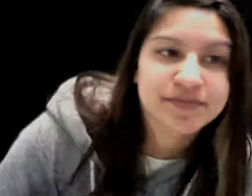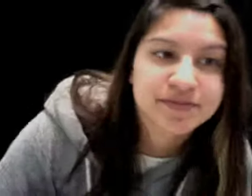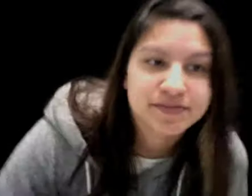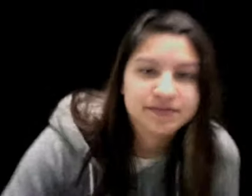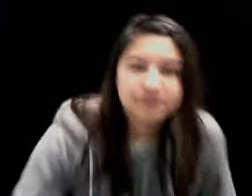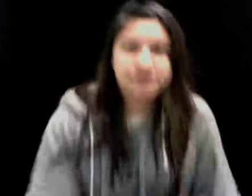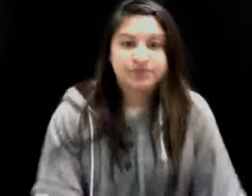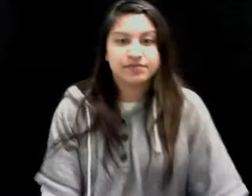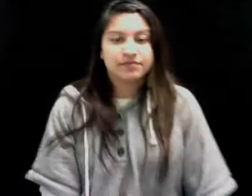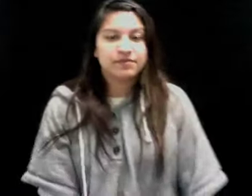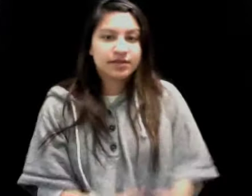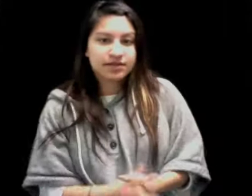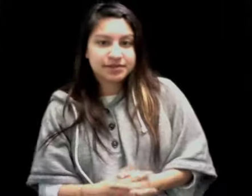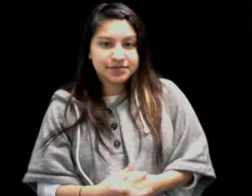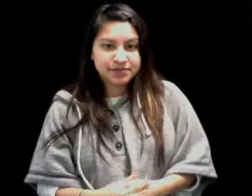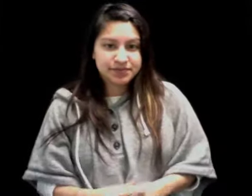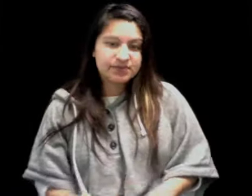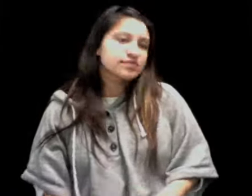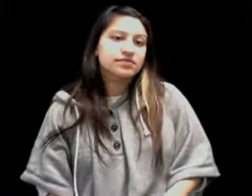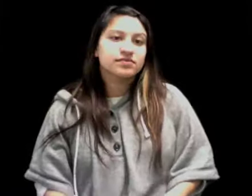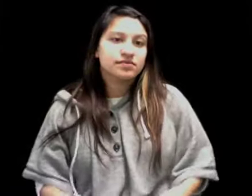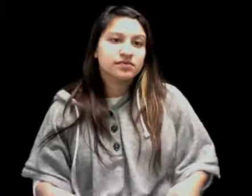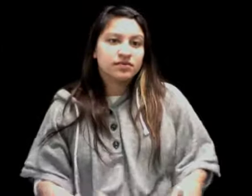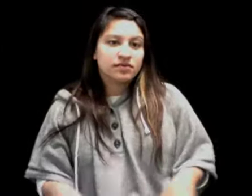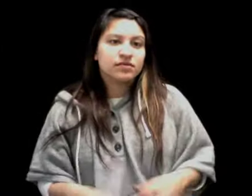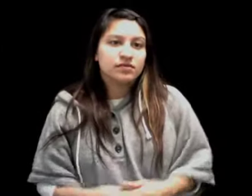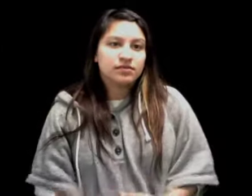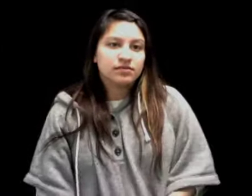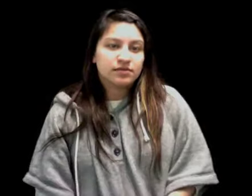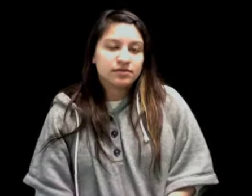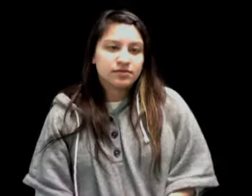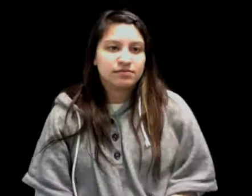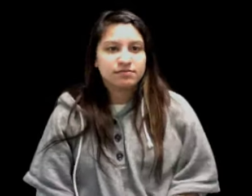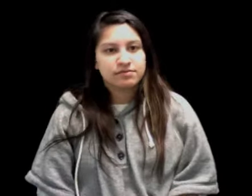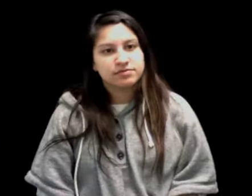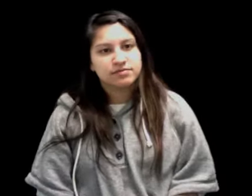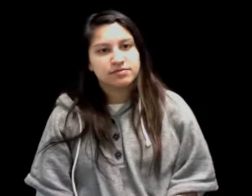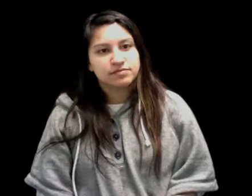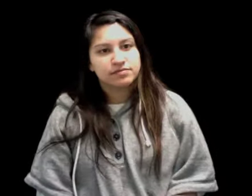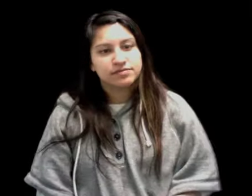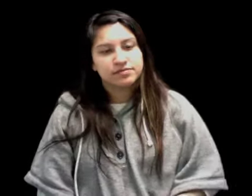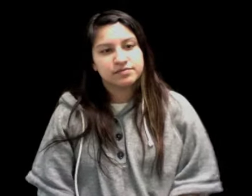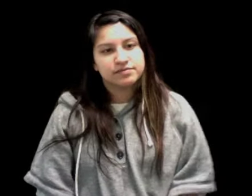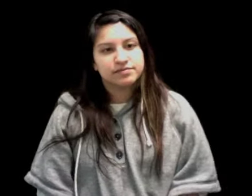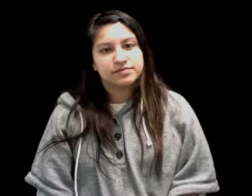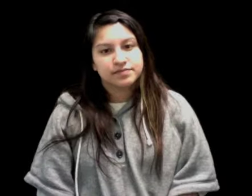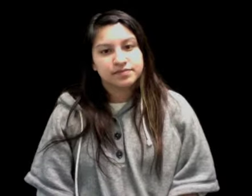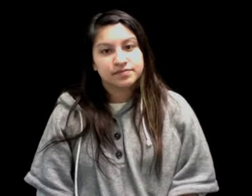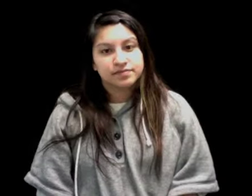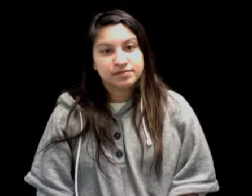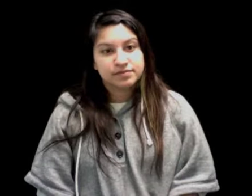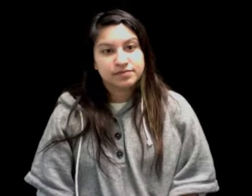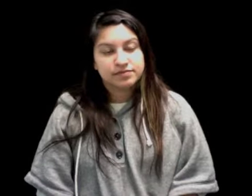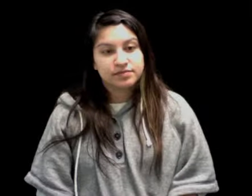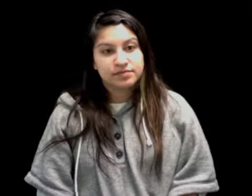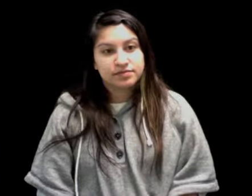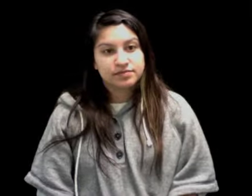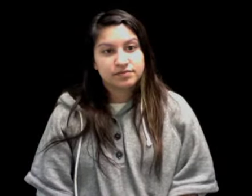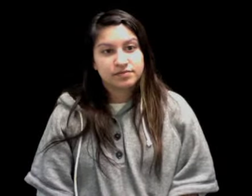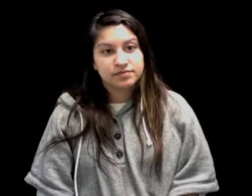of diverse ethnic backgrounds, it is imperative that you help them understand the meaning of cultural boundaries and the impacts of racism on our